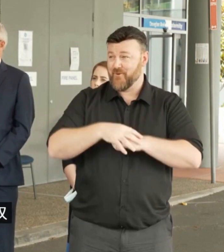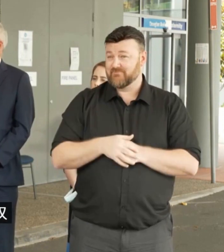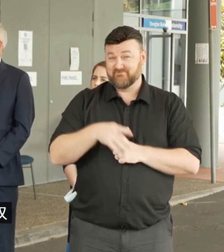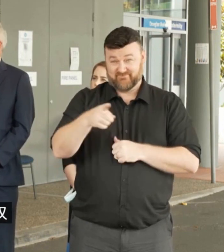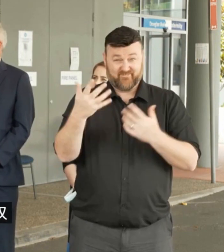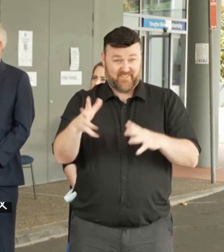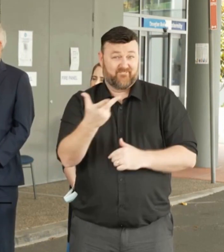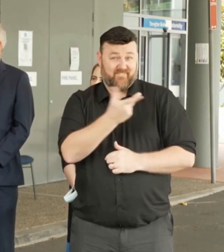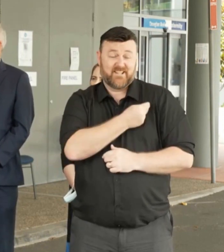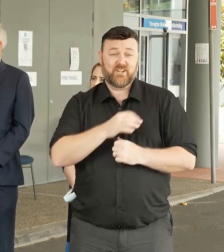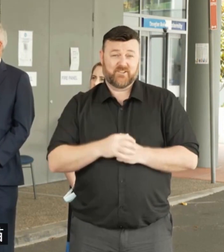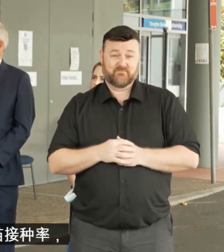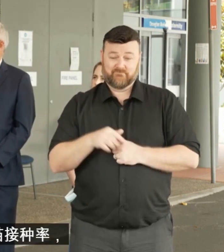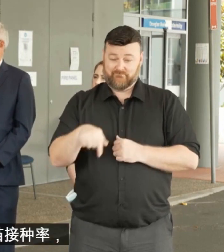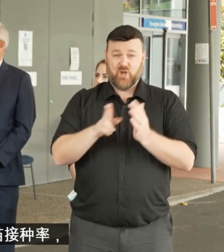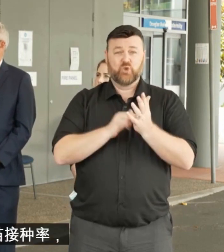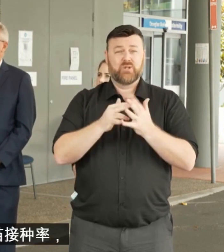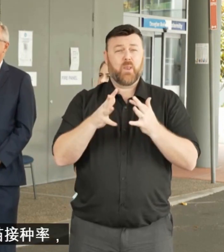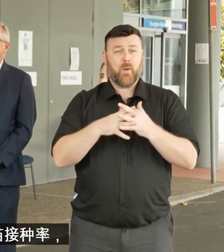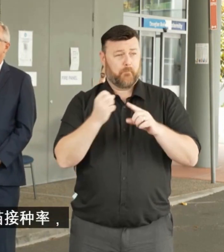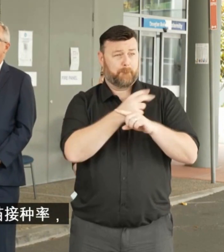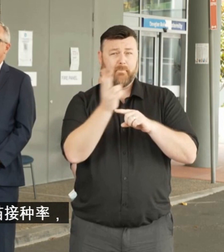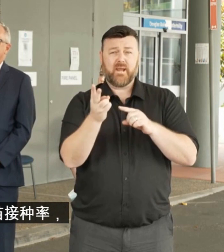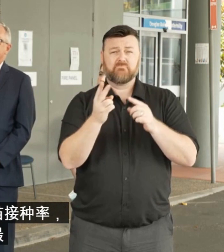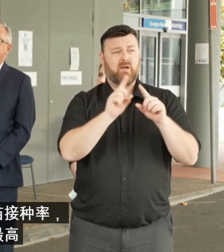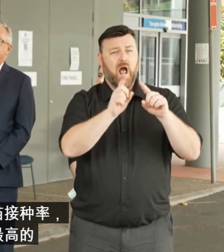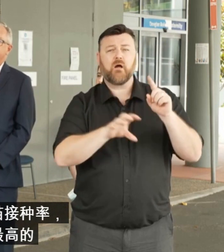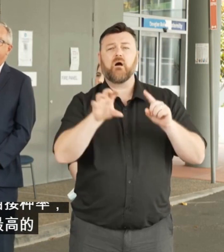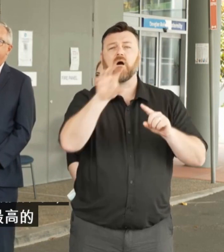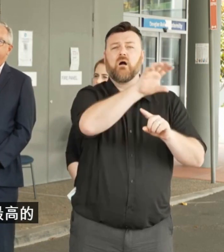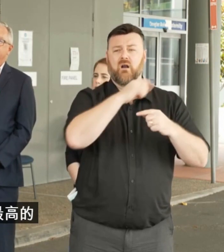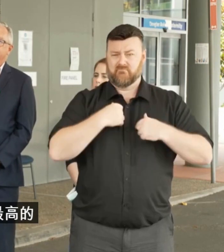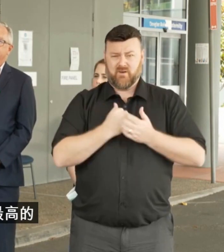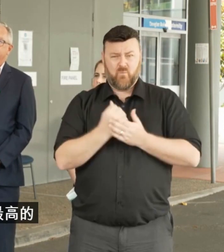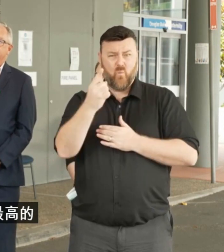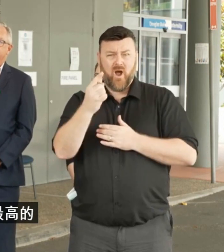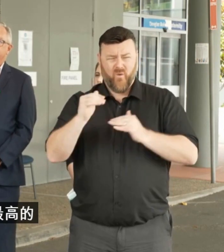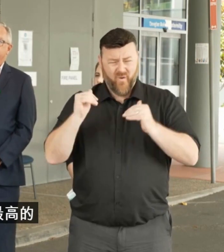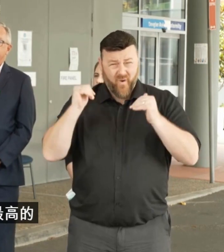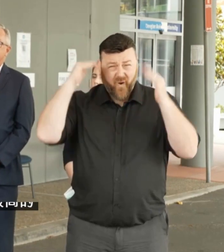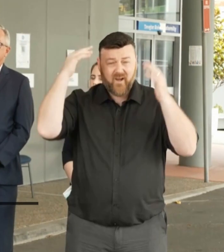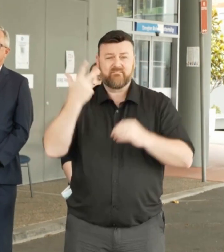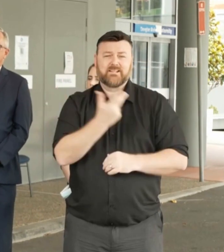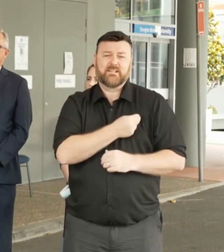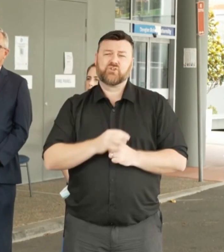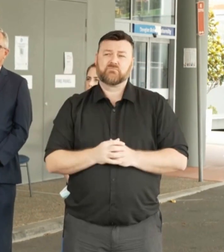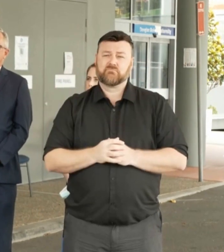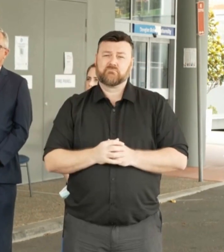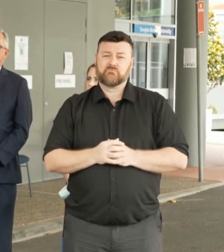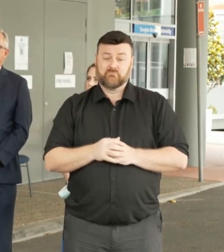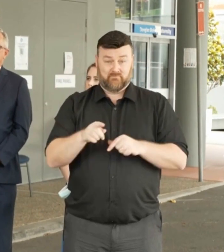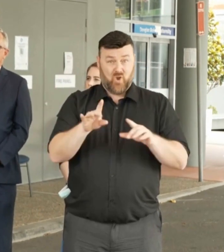here in New South Wales, the highest vaccination rate in the country, but arguably one of the highest vaccination rates in the world. And that enables